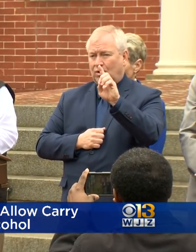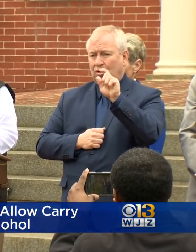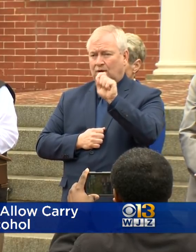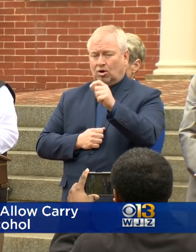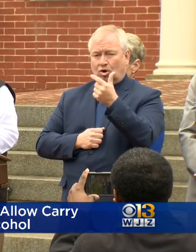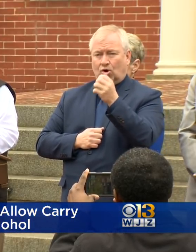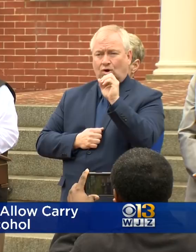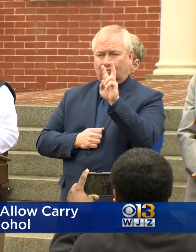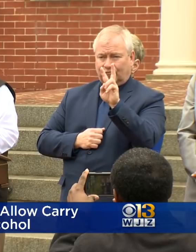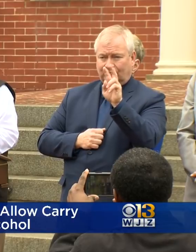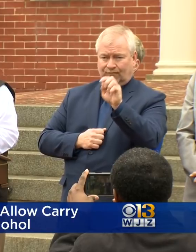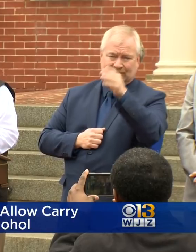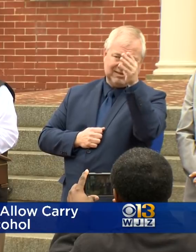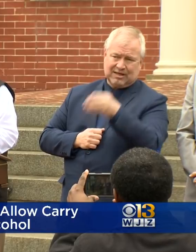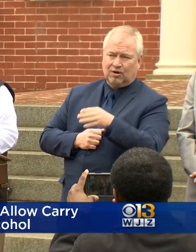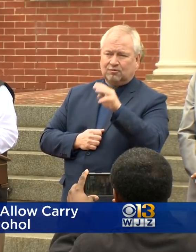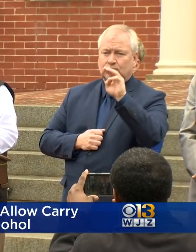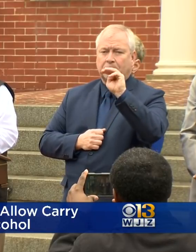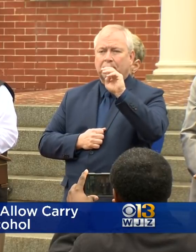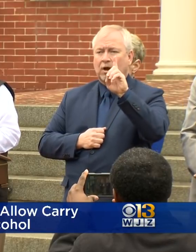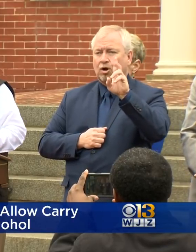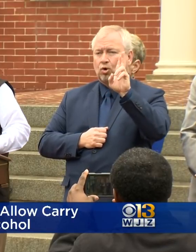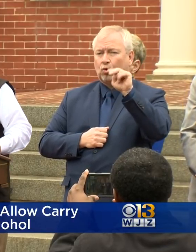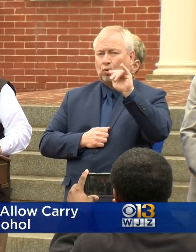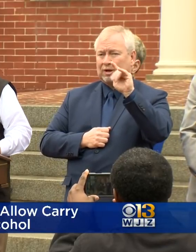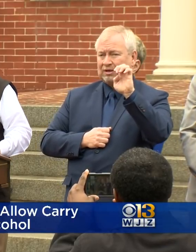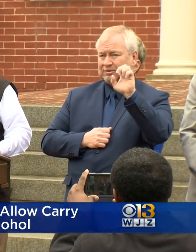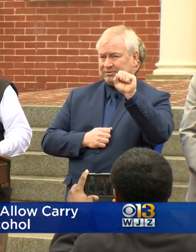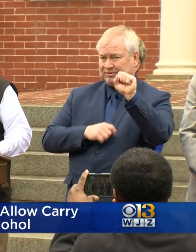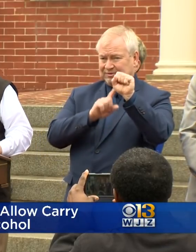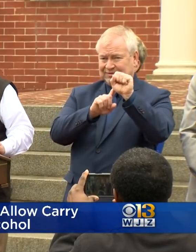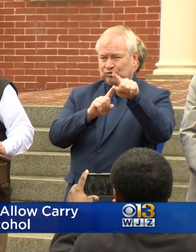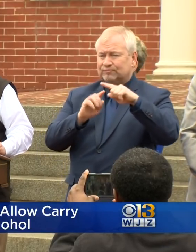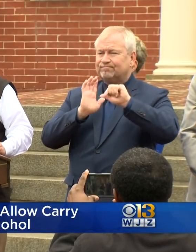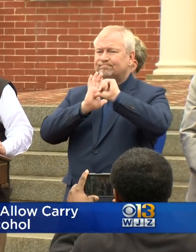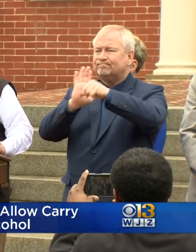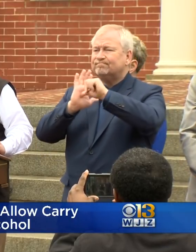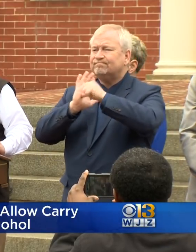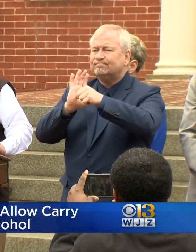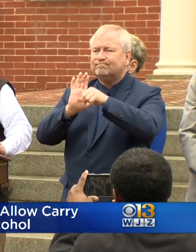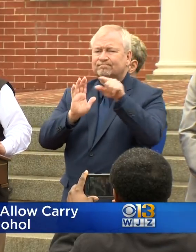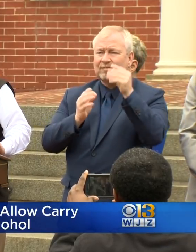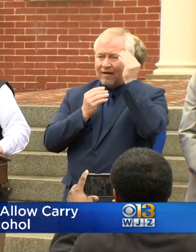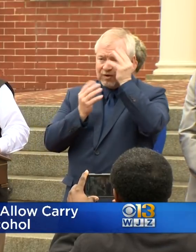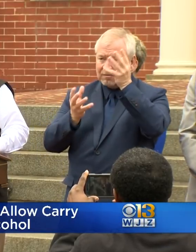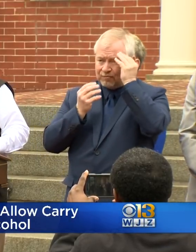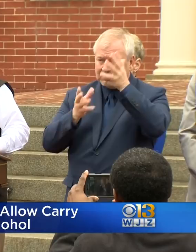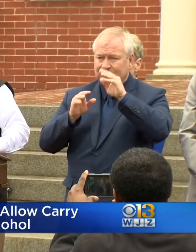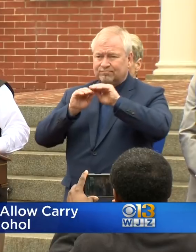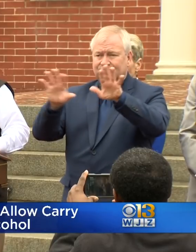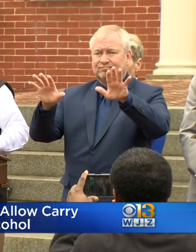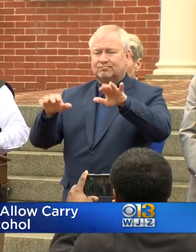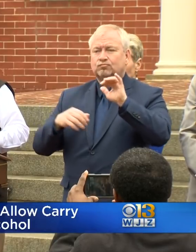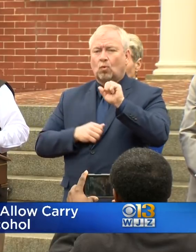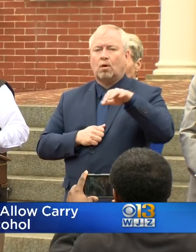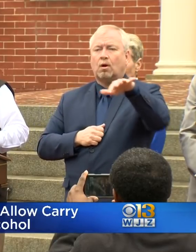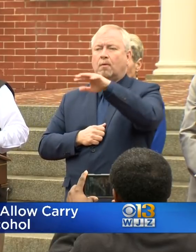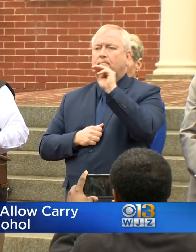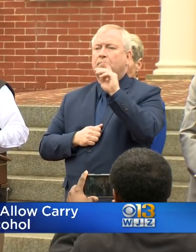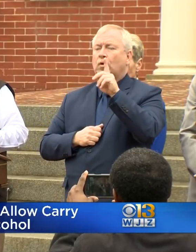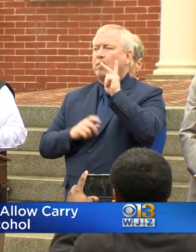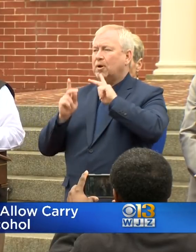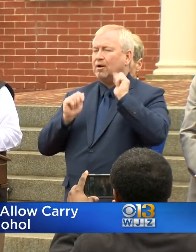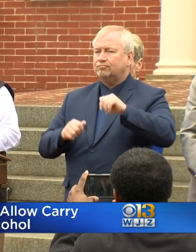governor.maryland.gov/MarylandUnites to highlight the ways and opportunities that Marylanders can volunteer